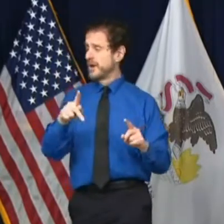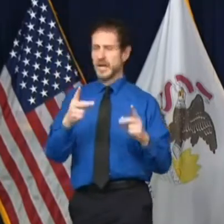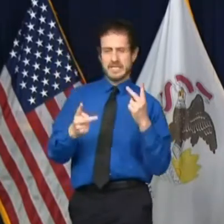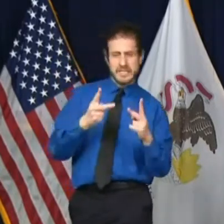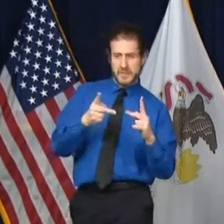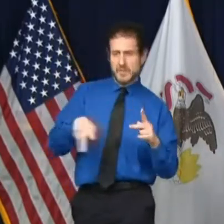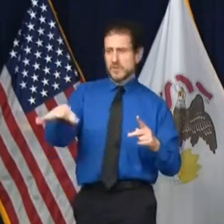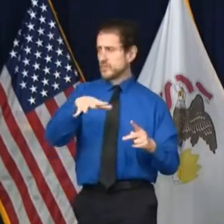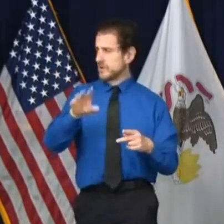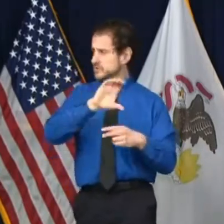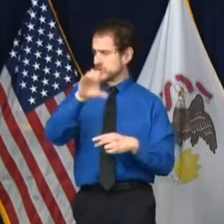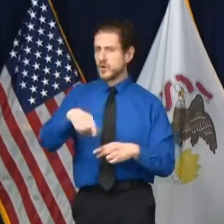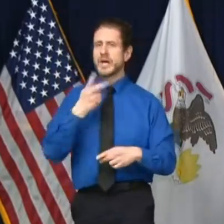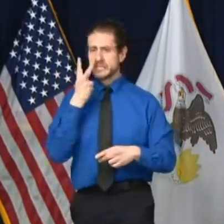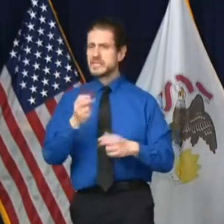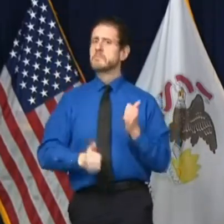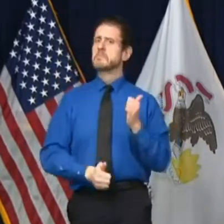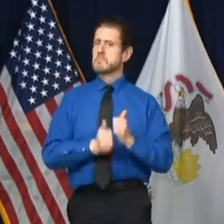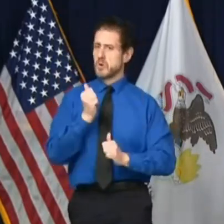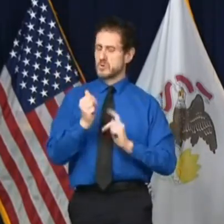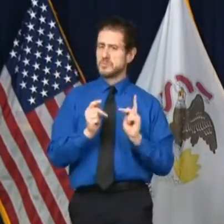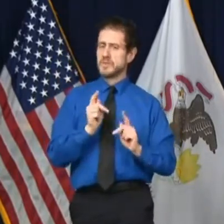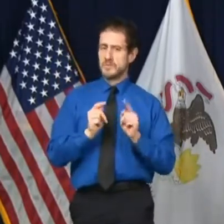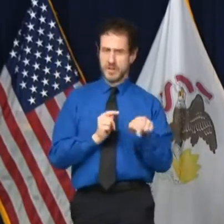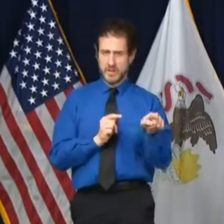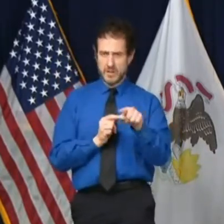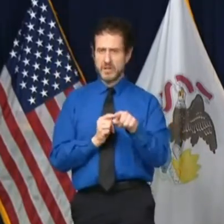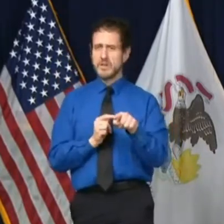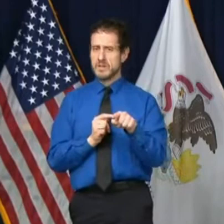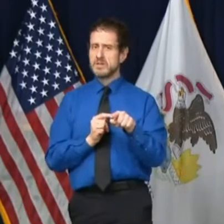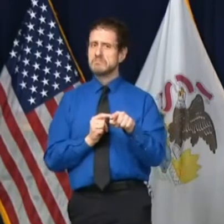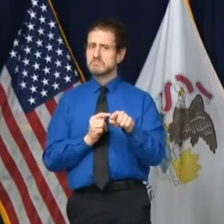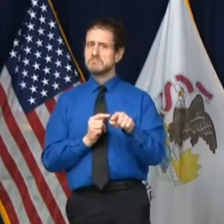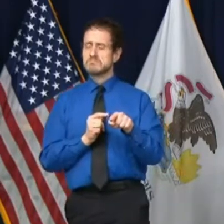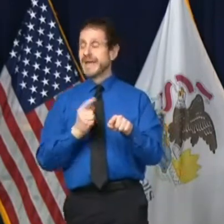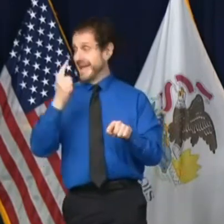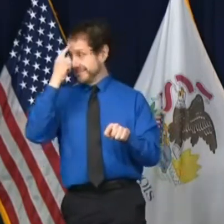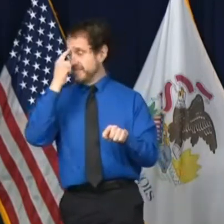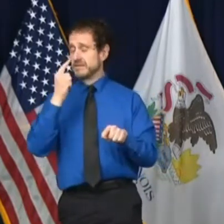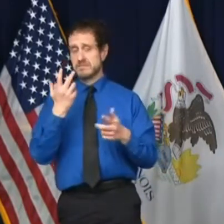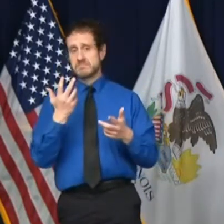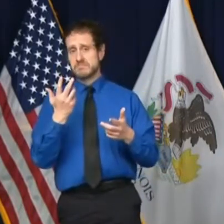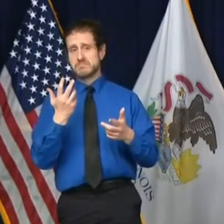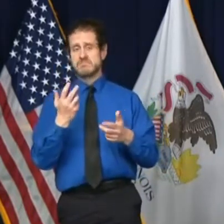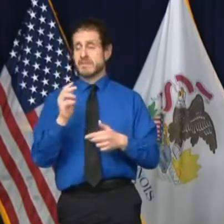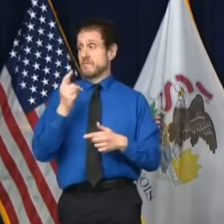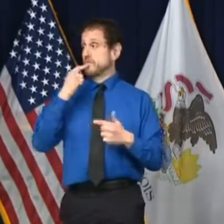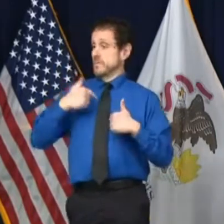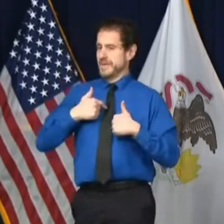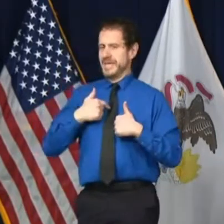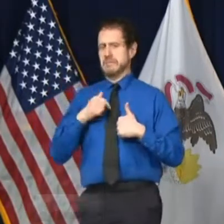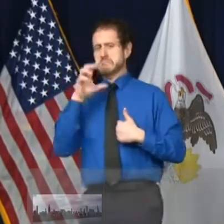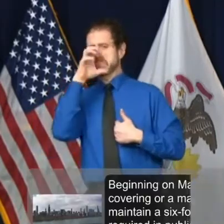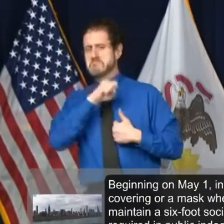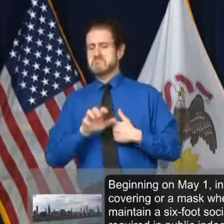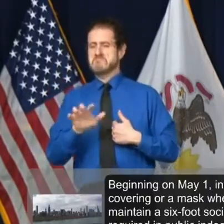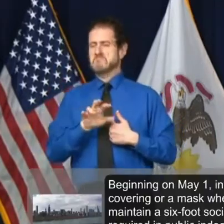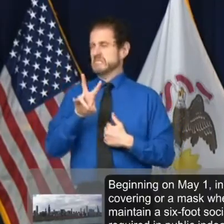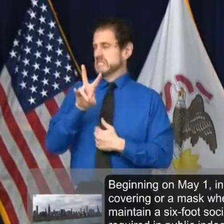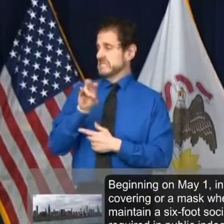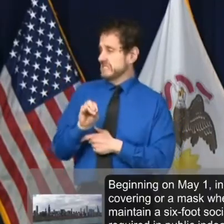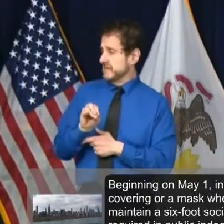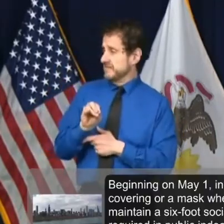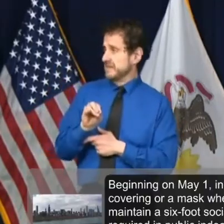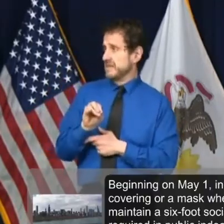around Chicago, I have seen that. I think the numbers seem to me to be about